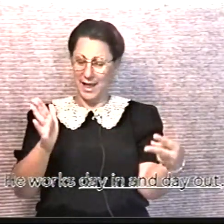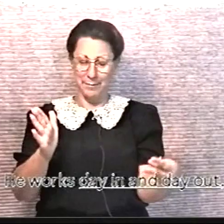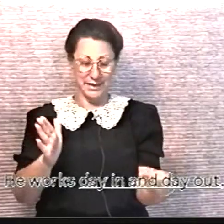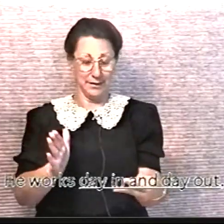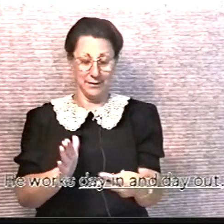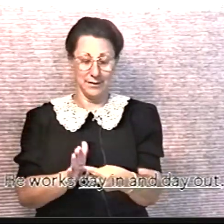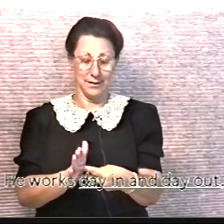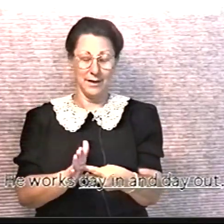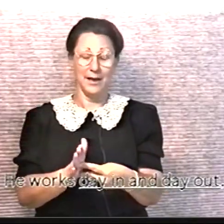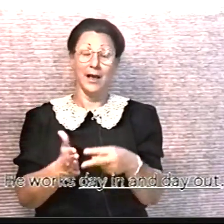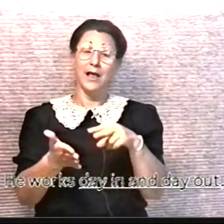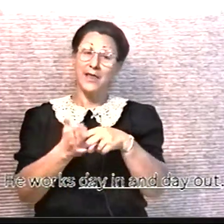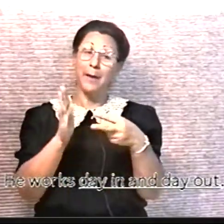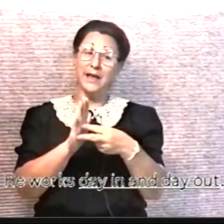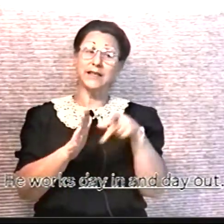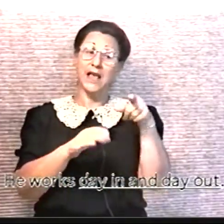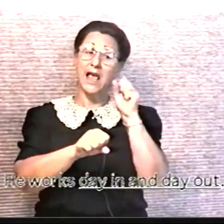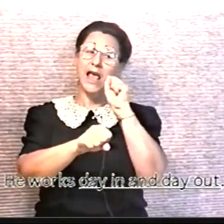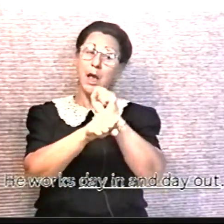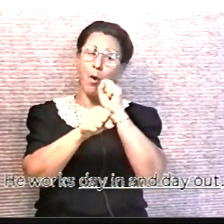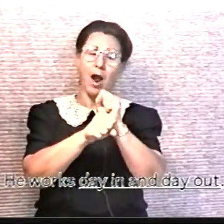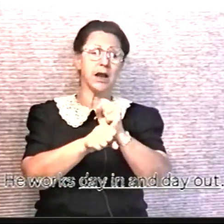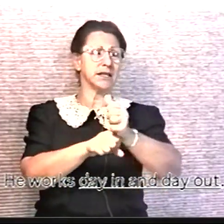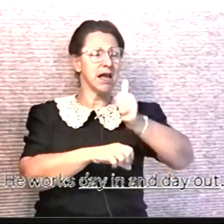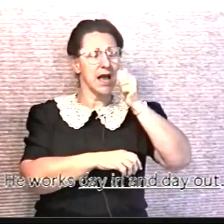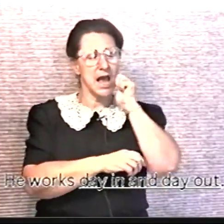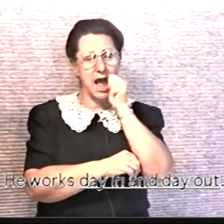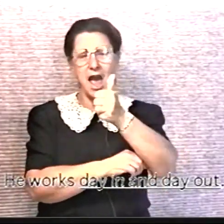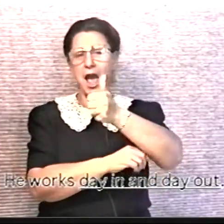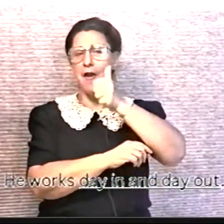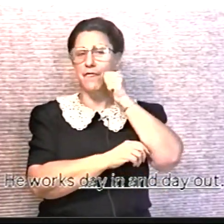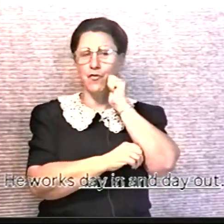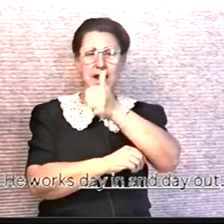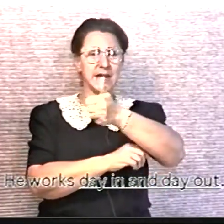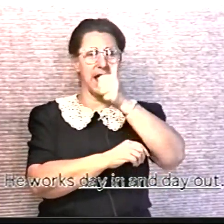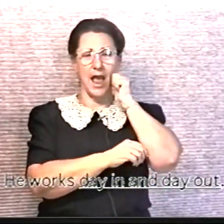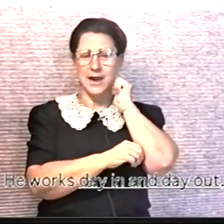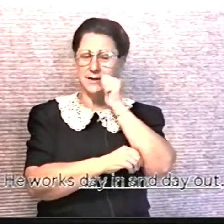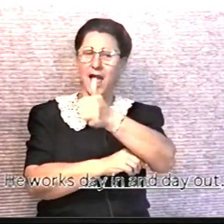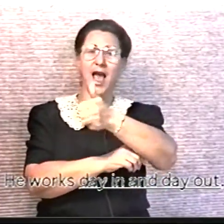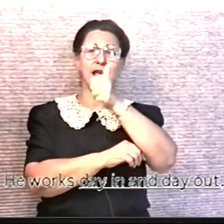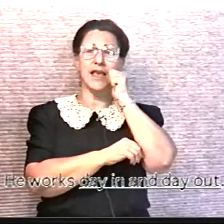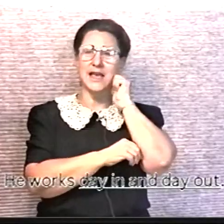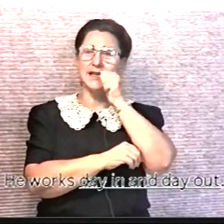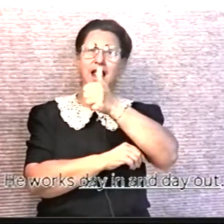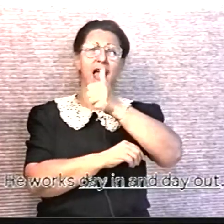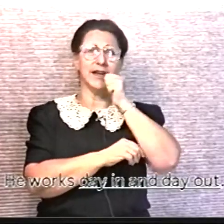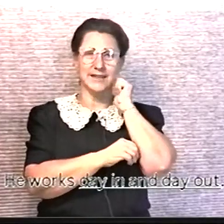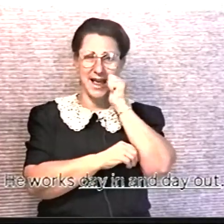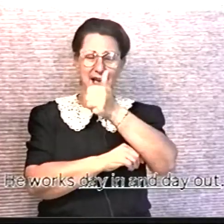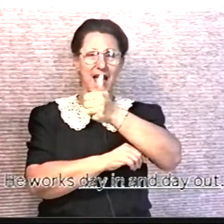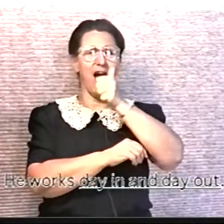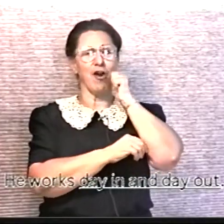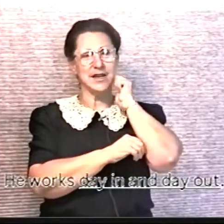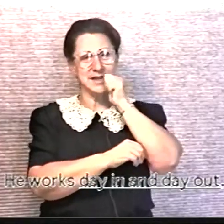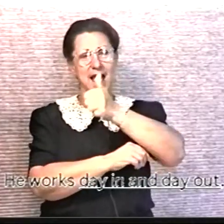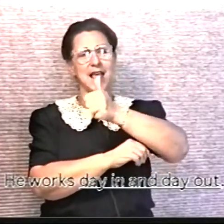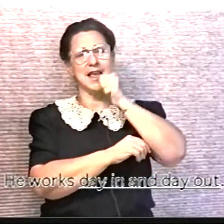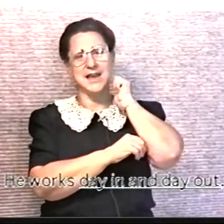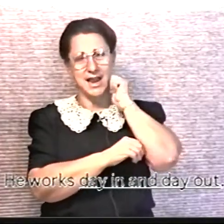mean? That means he works every day. Day in and day out. Day in and day